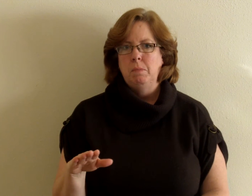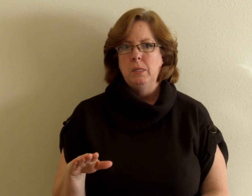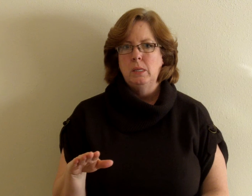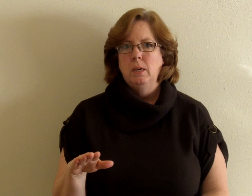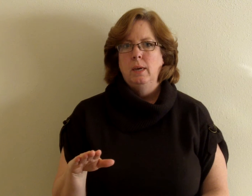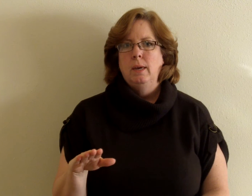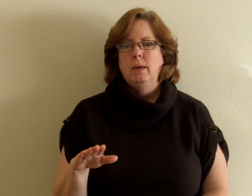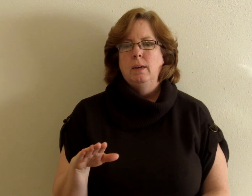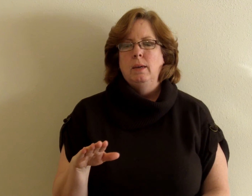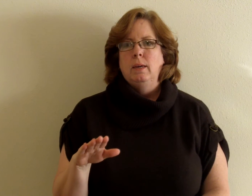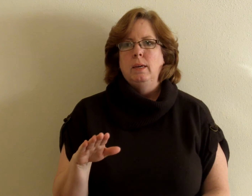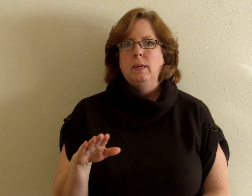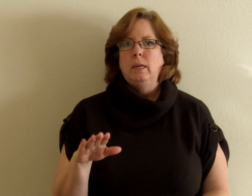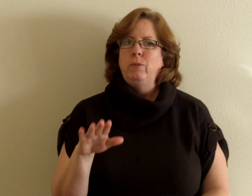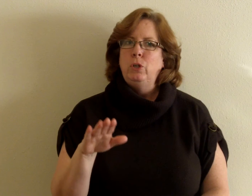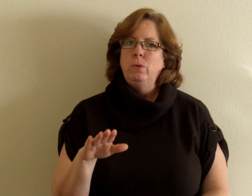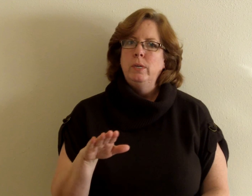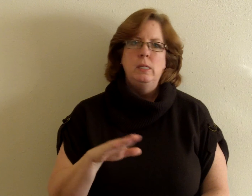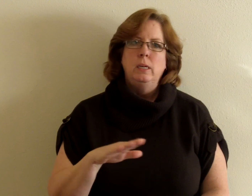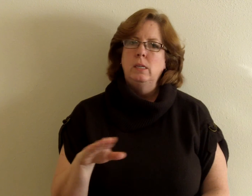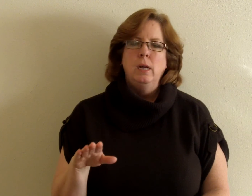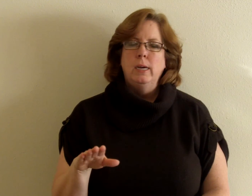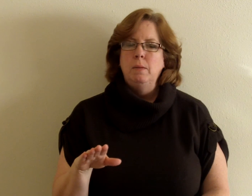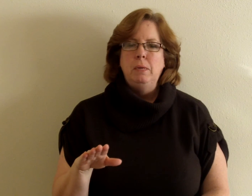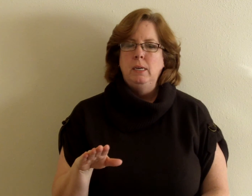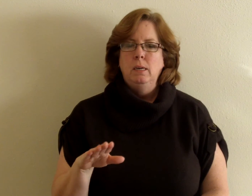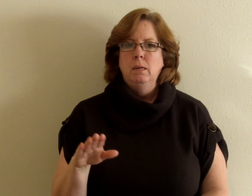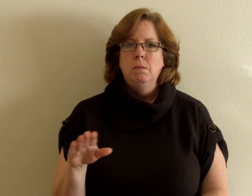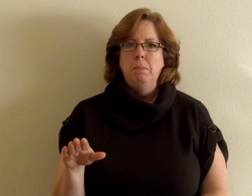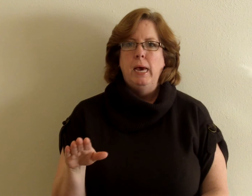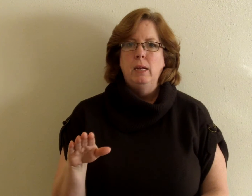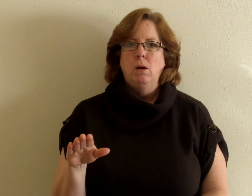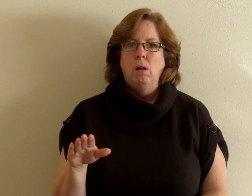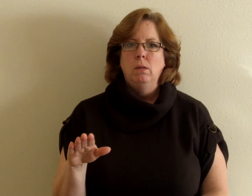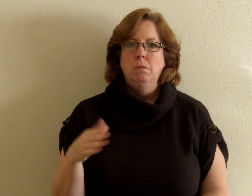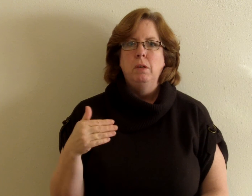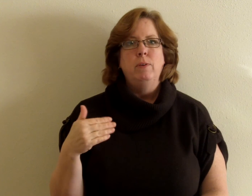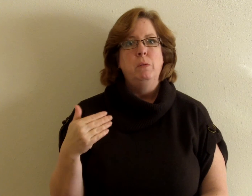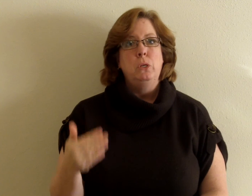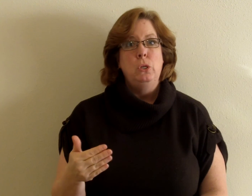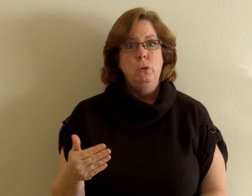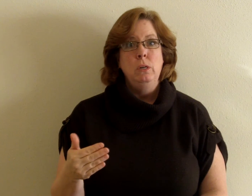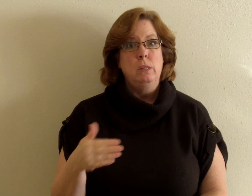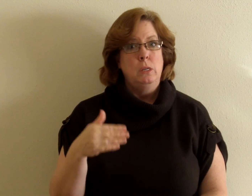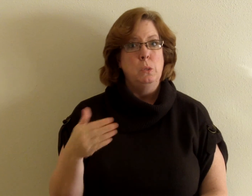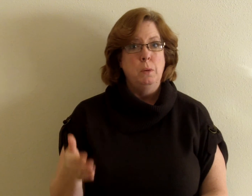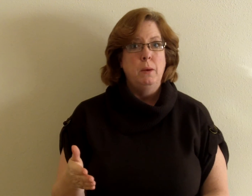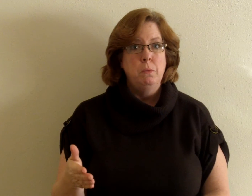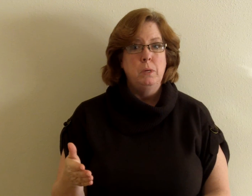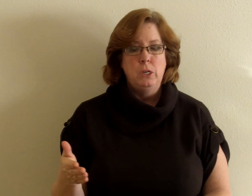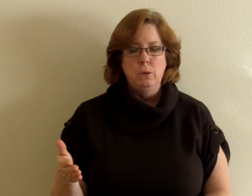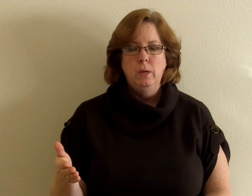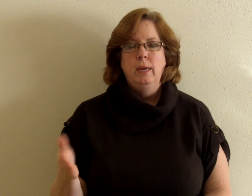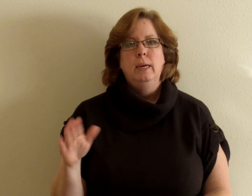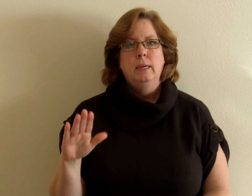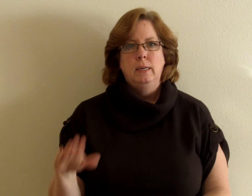assignments. If you do this, it's not going to be bad at all. If I was a student, this is what I would want to do.